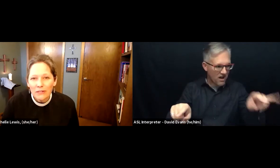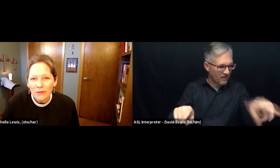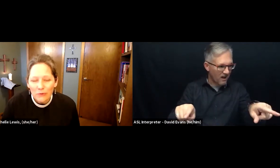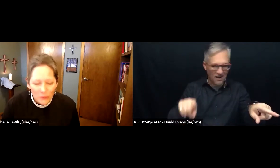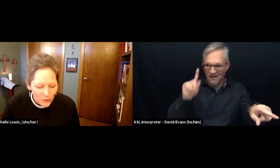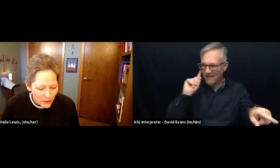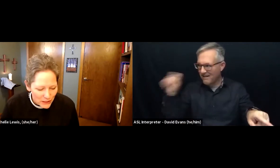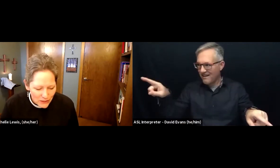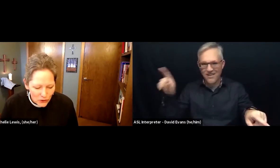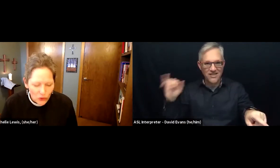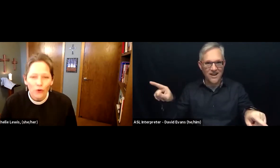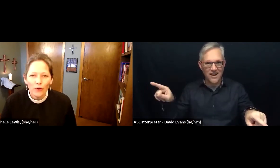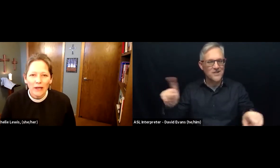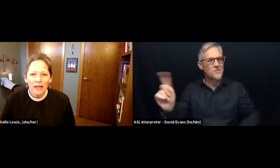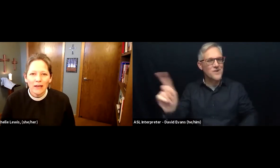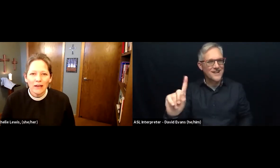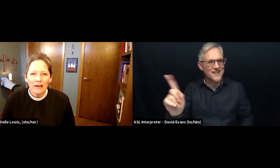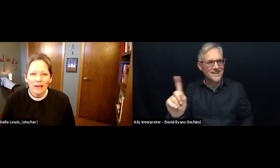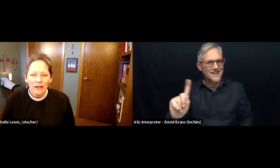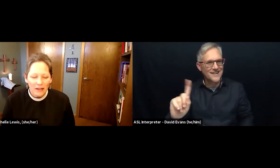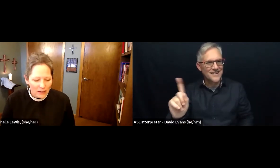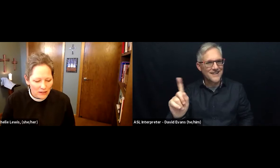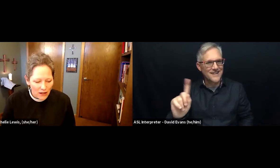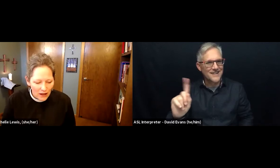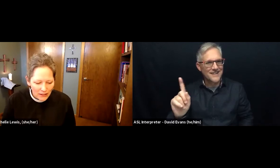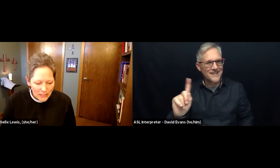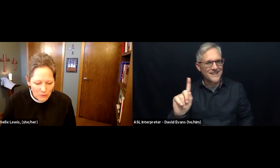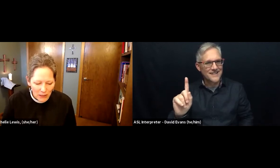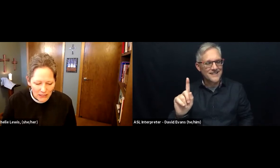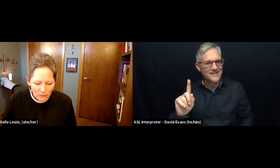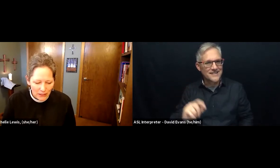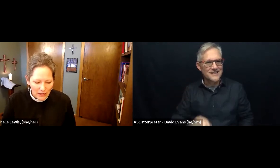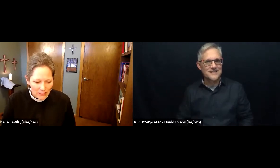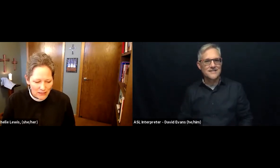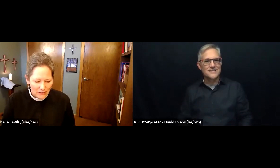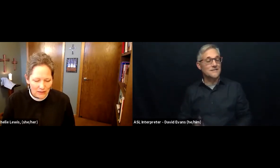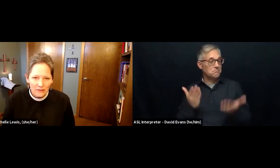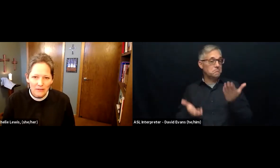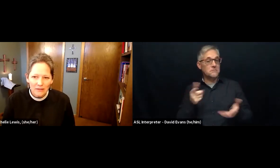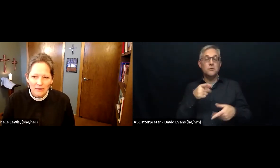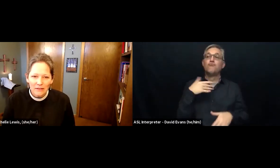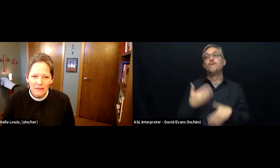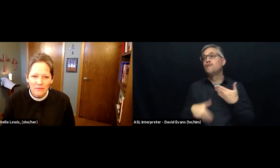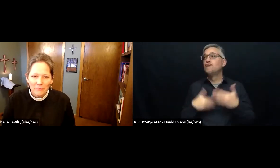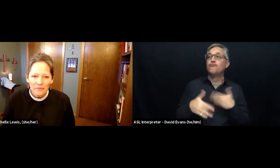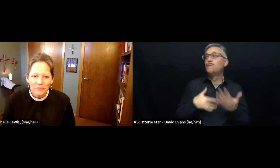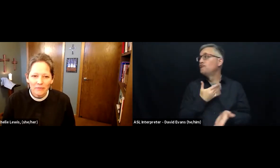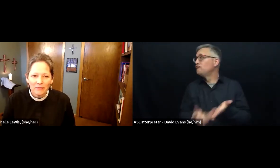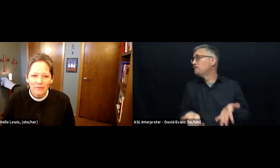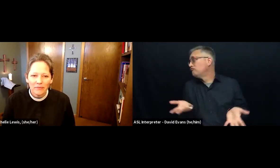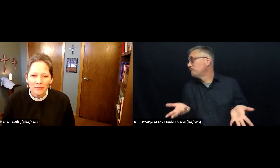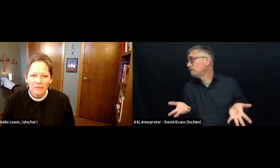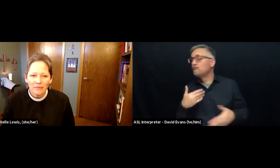Where do you notice joy in an unexpected place?